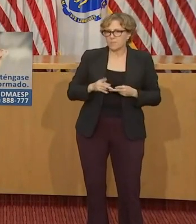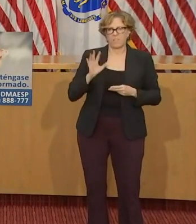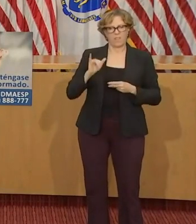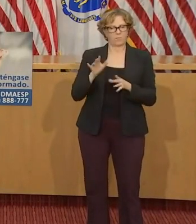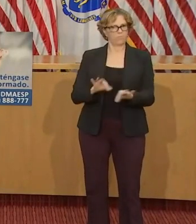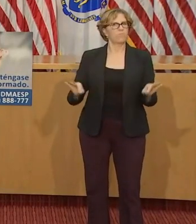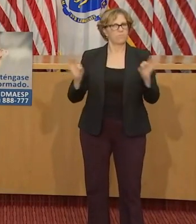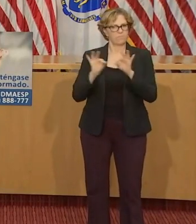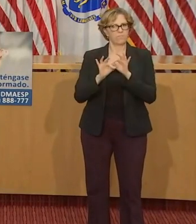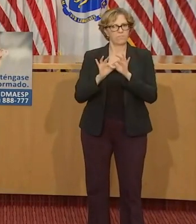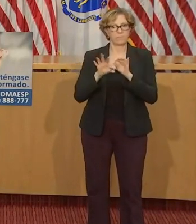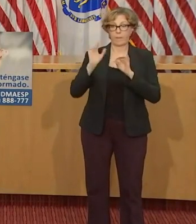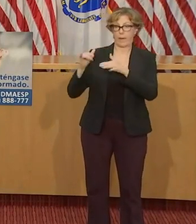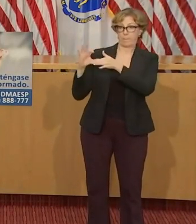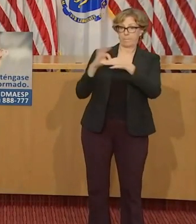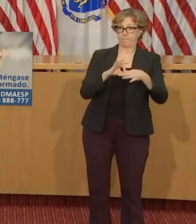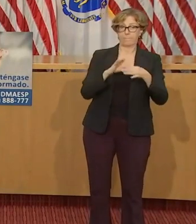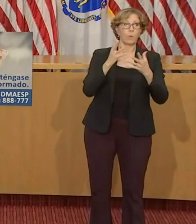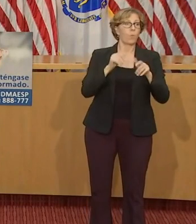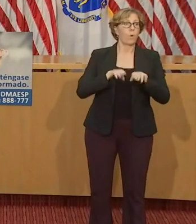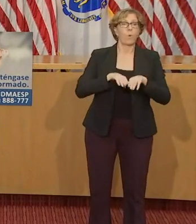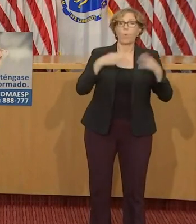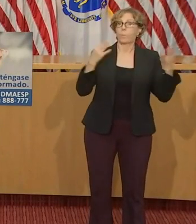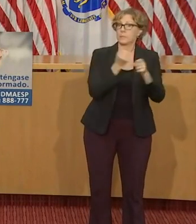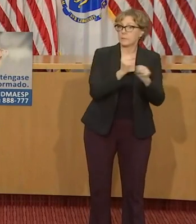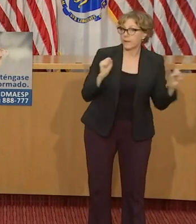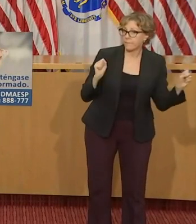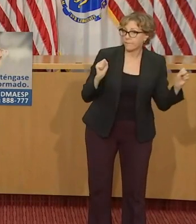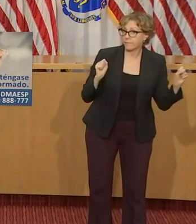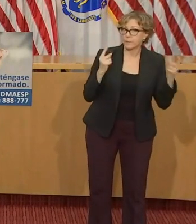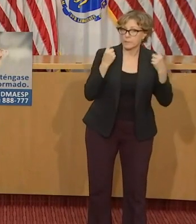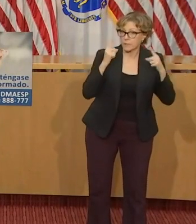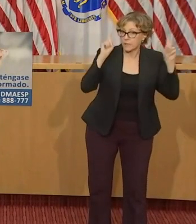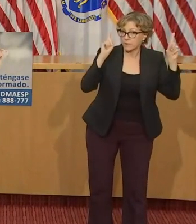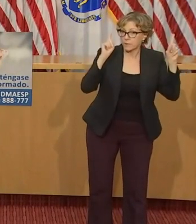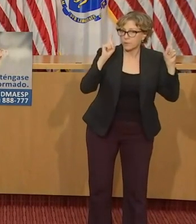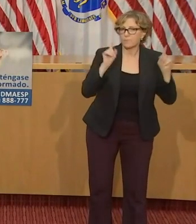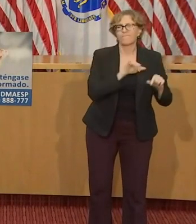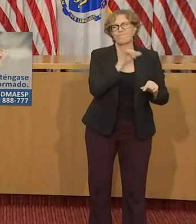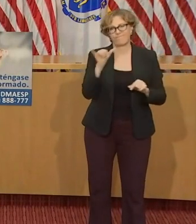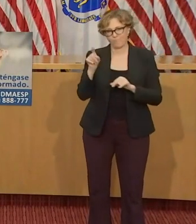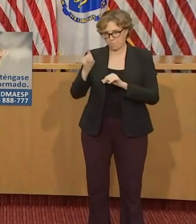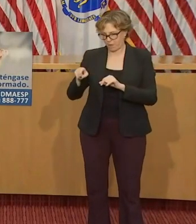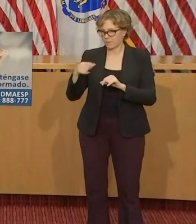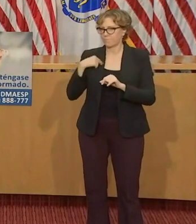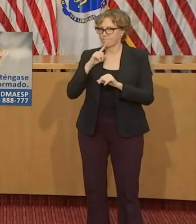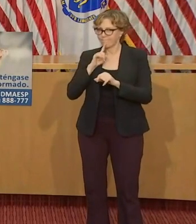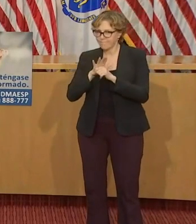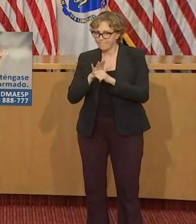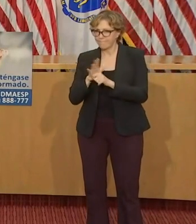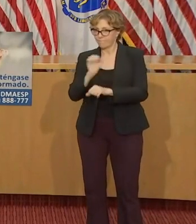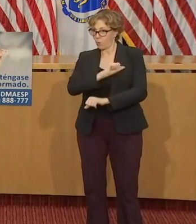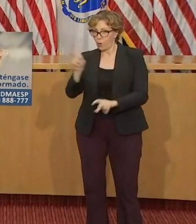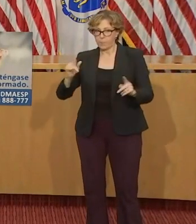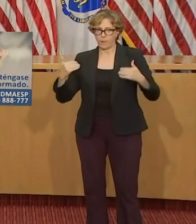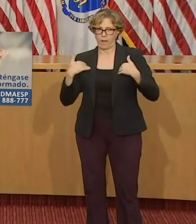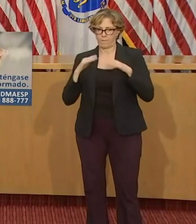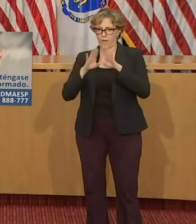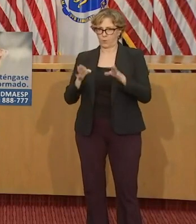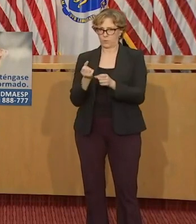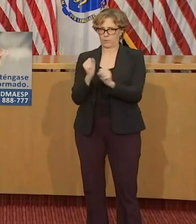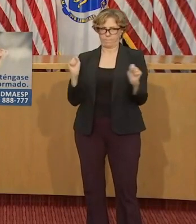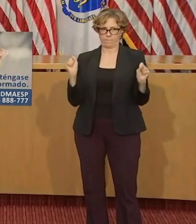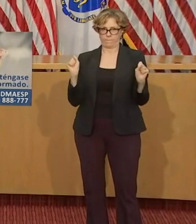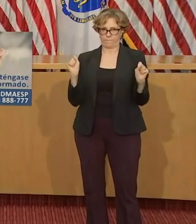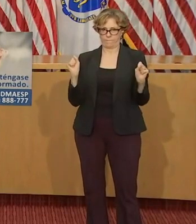continuing today's press briefing, so you can continue to check that out for free in our live, in our free mobile app. And for those of you who are on CBS 3